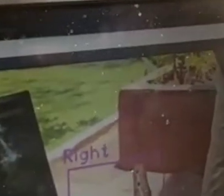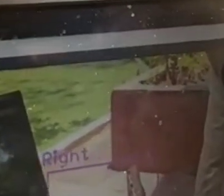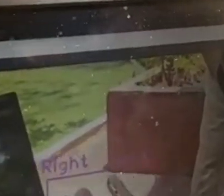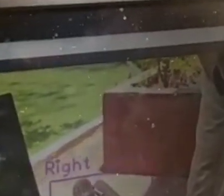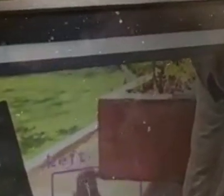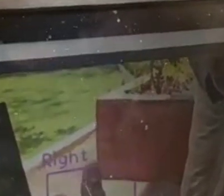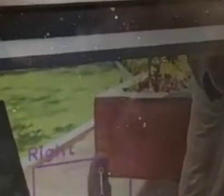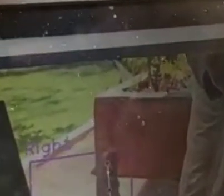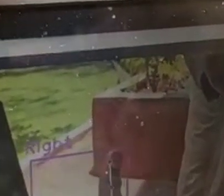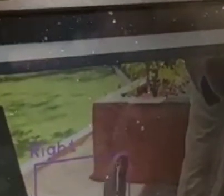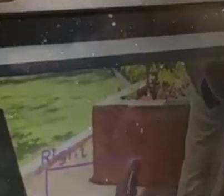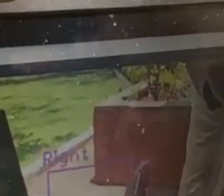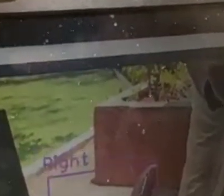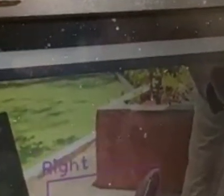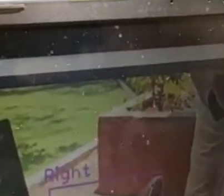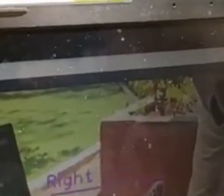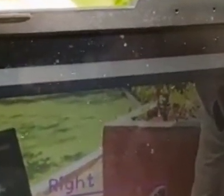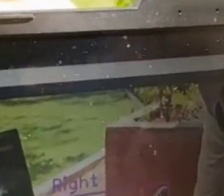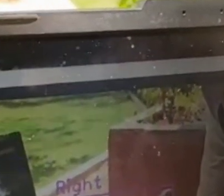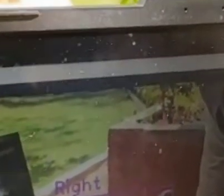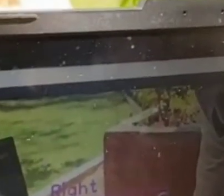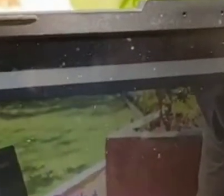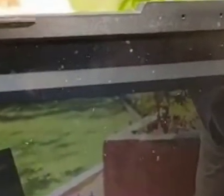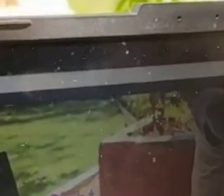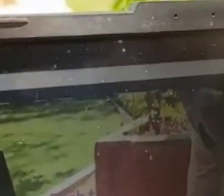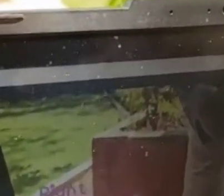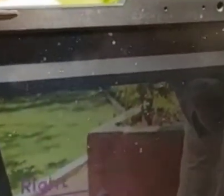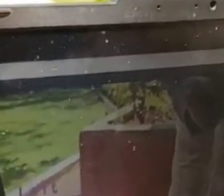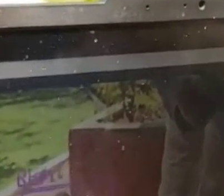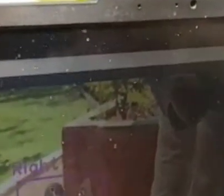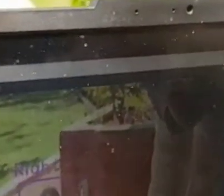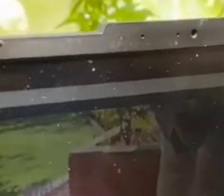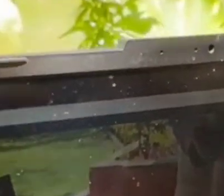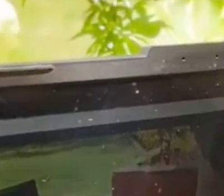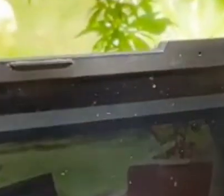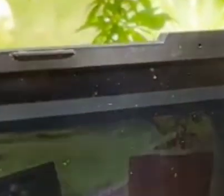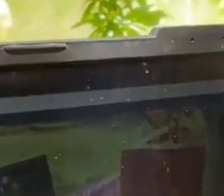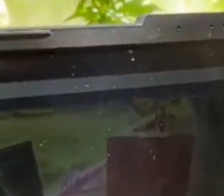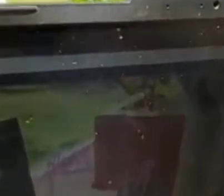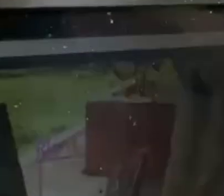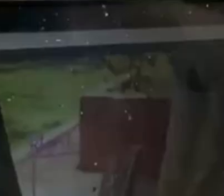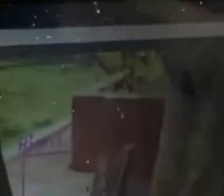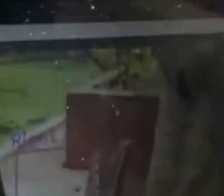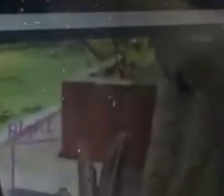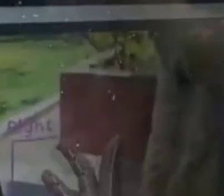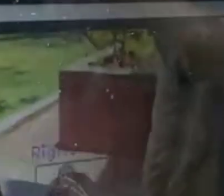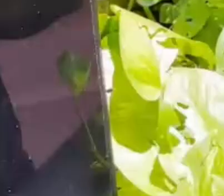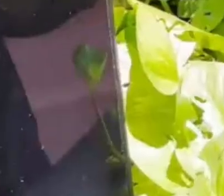Now it's You are selecting so my cute. hand. My For name is each Mahaz. symbol I can able to read and it can able to On